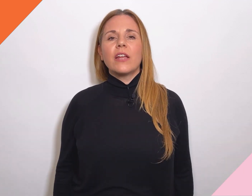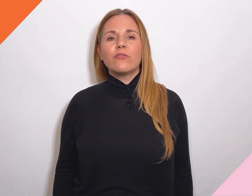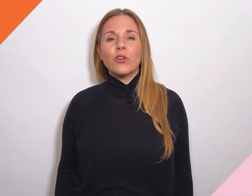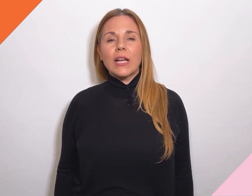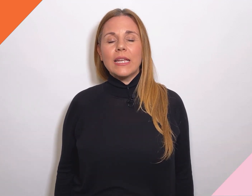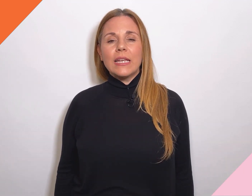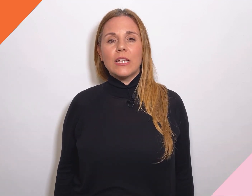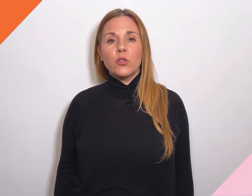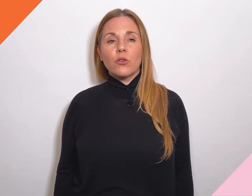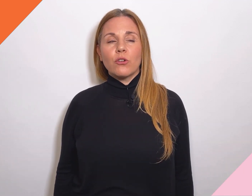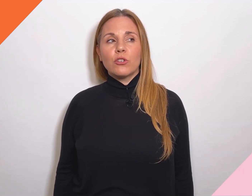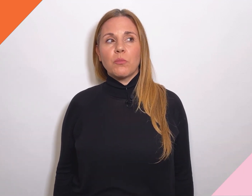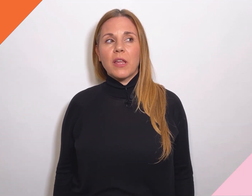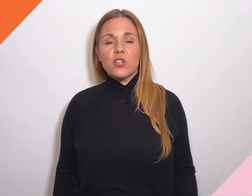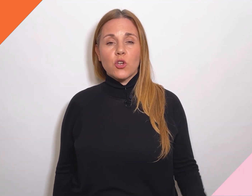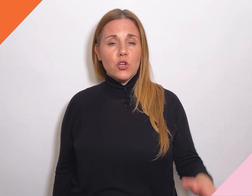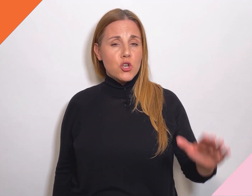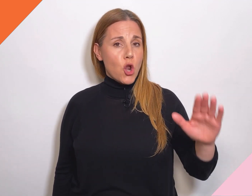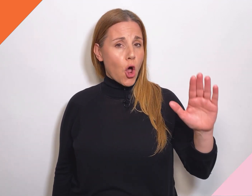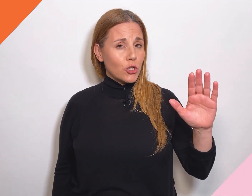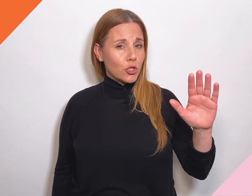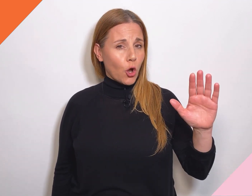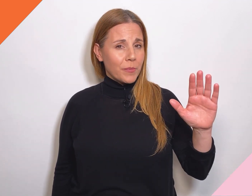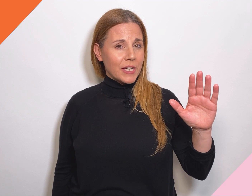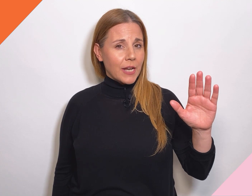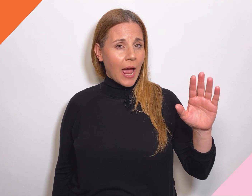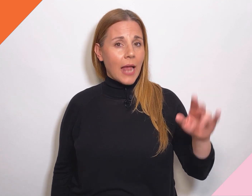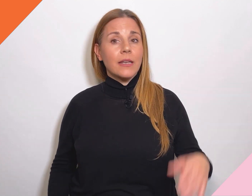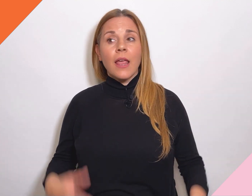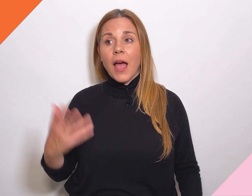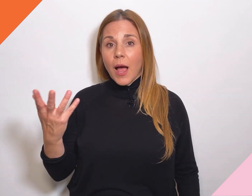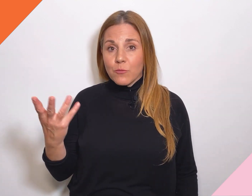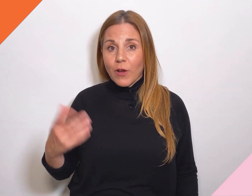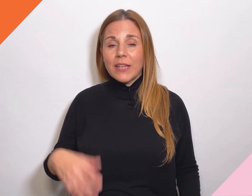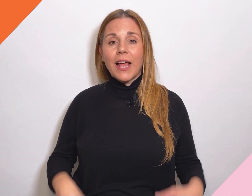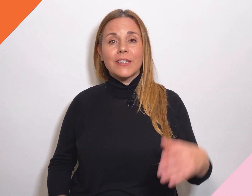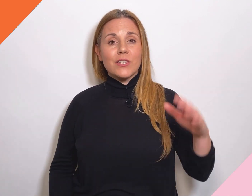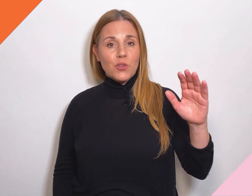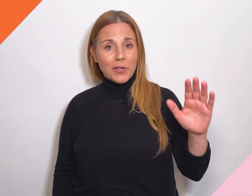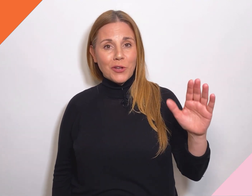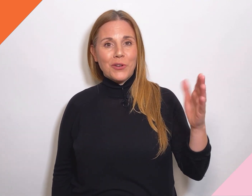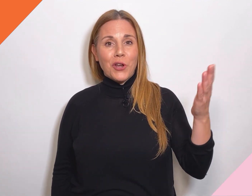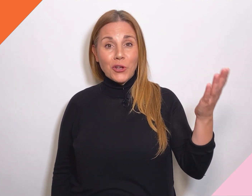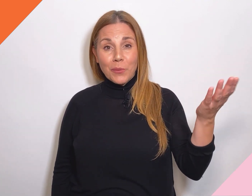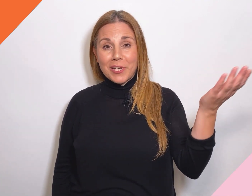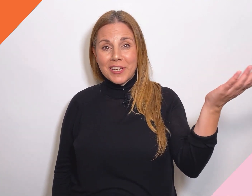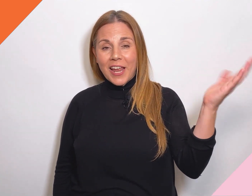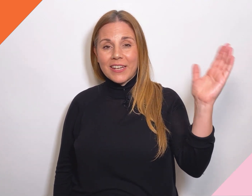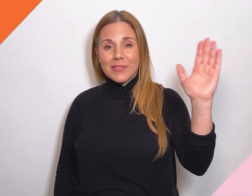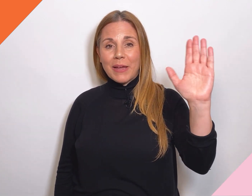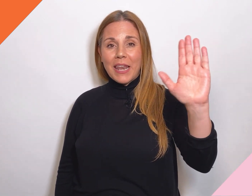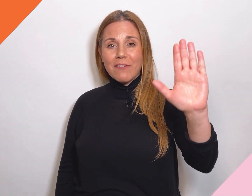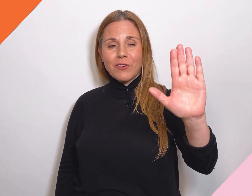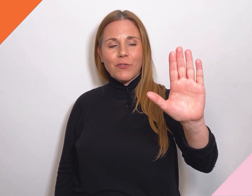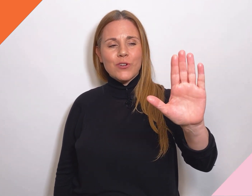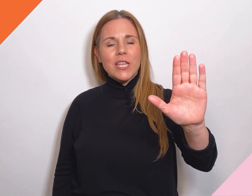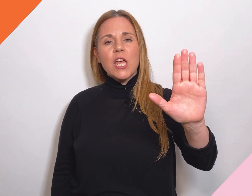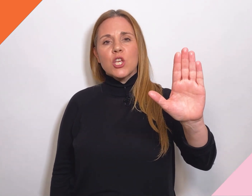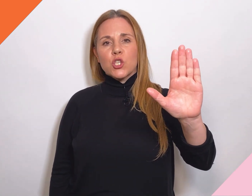for clean, you're going to place your non-dominant hand. I'm right-handed, so my non-dominant hand is my left, of course.